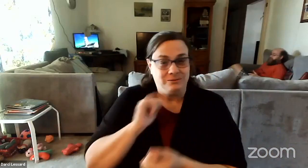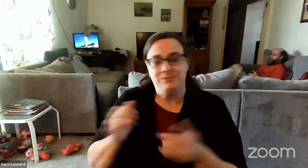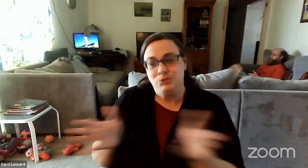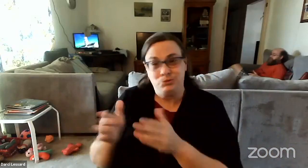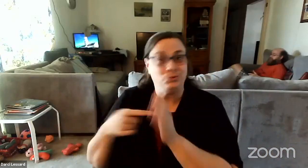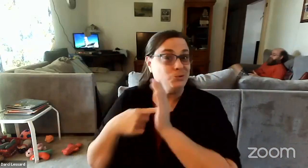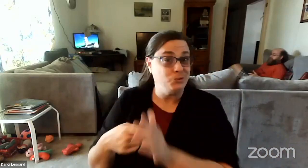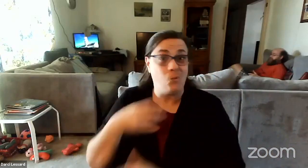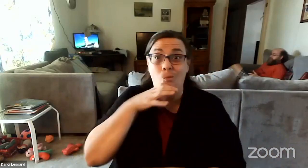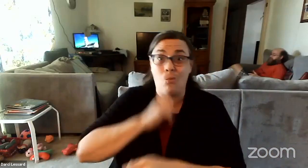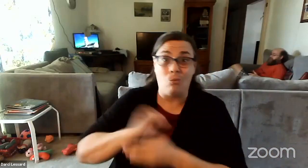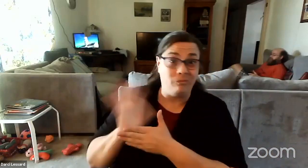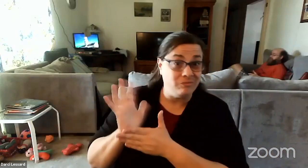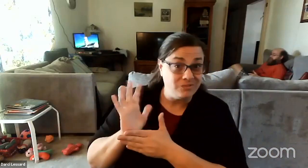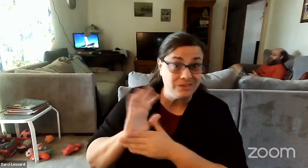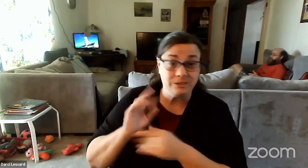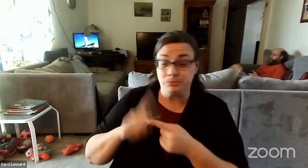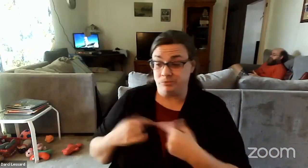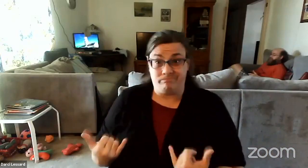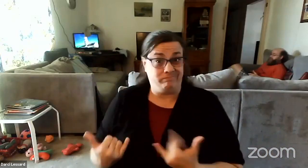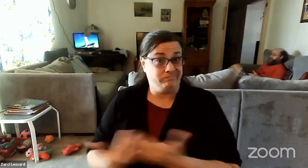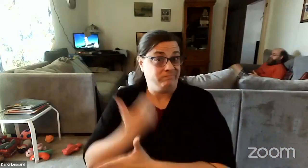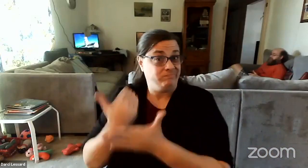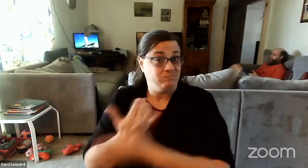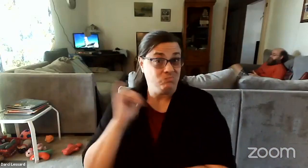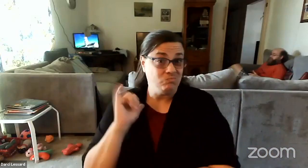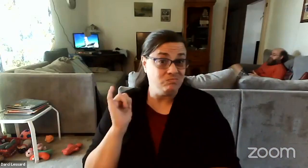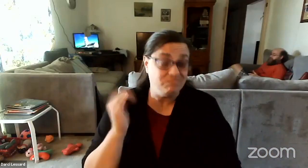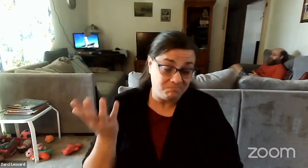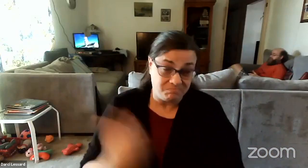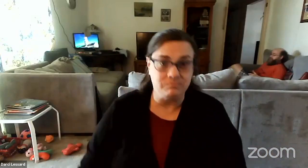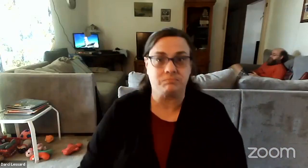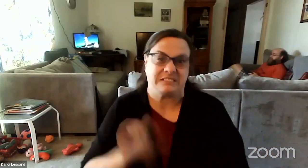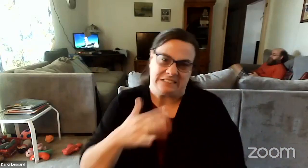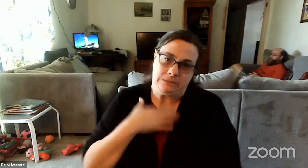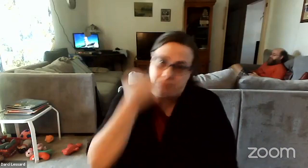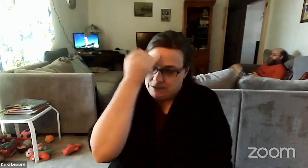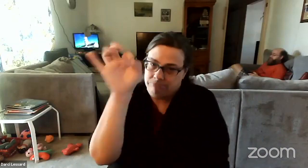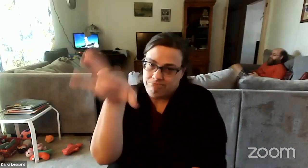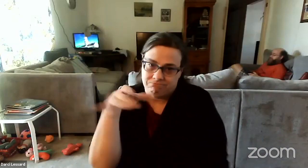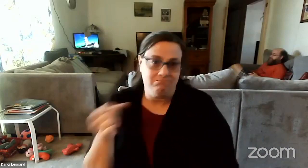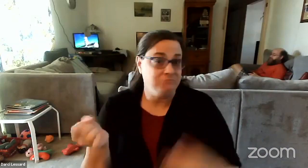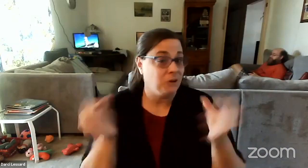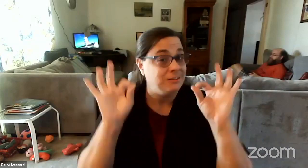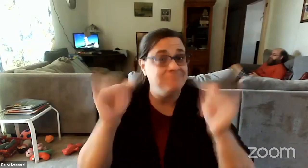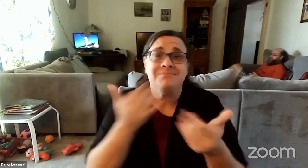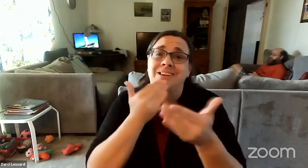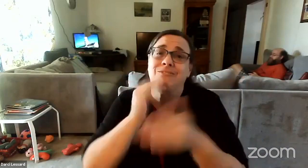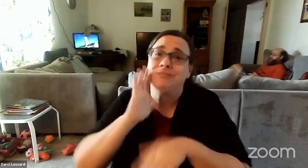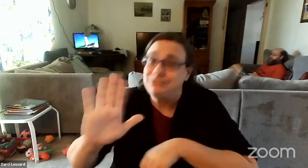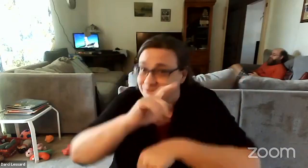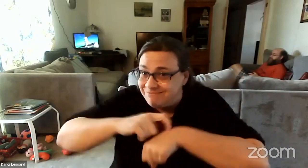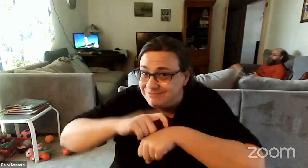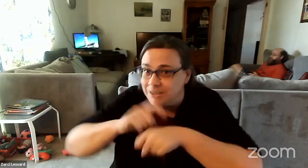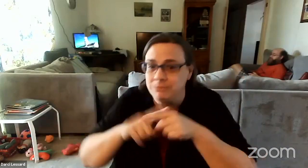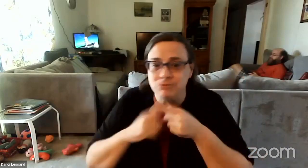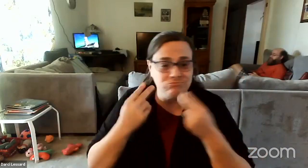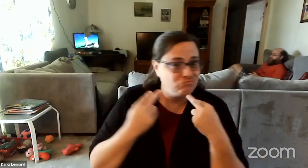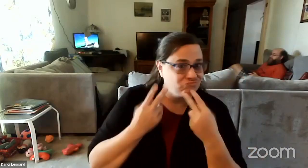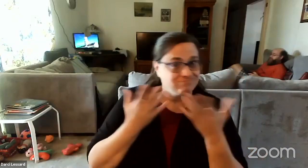you know, for all ages. We can show movies. I don't know. I just wanted to toss my idea in the hat. Thank you for